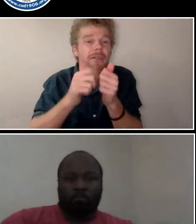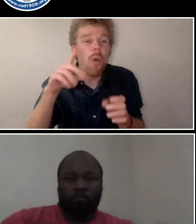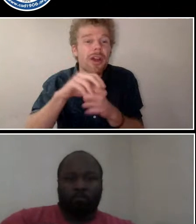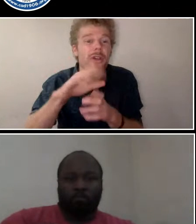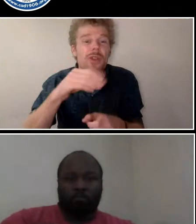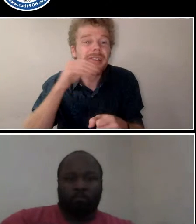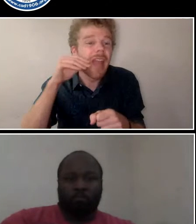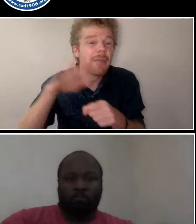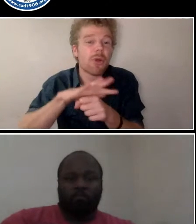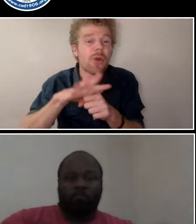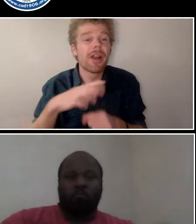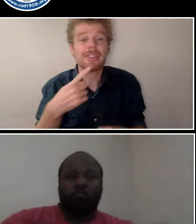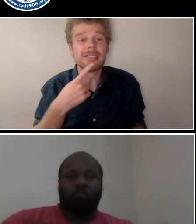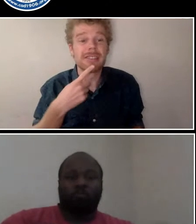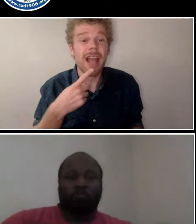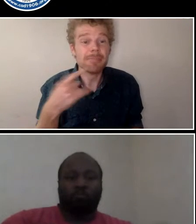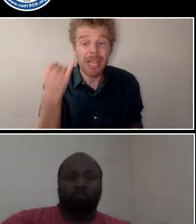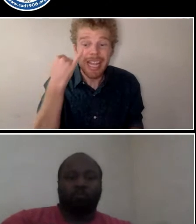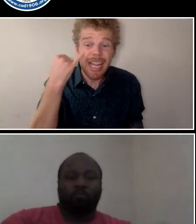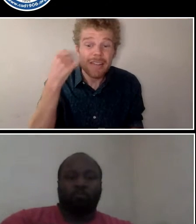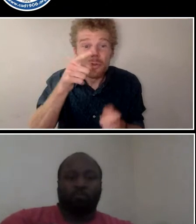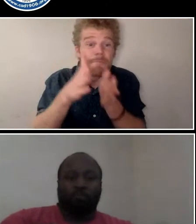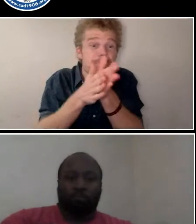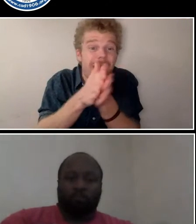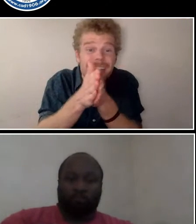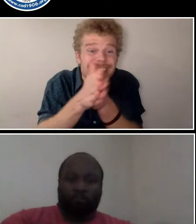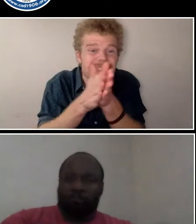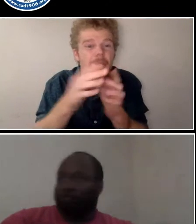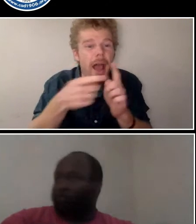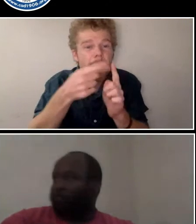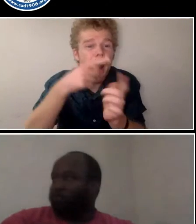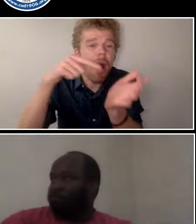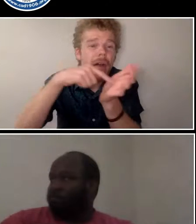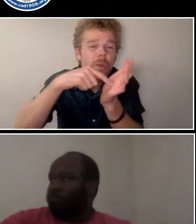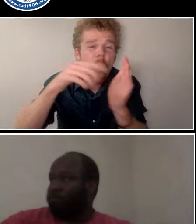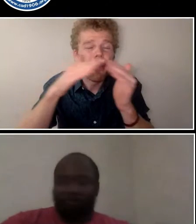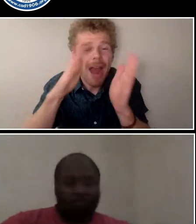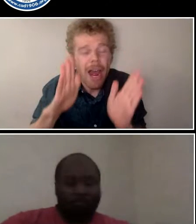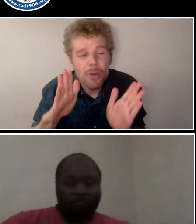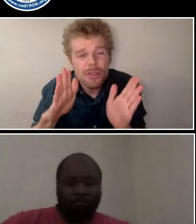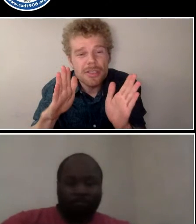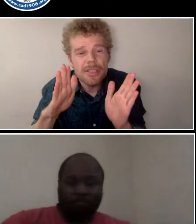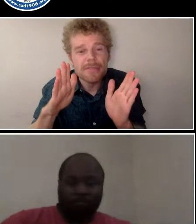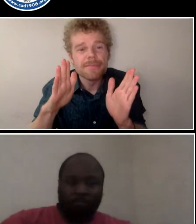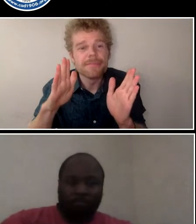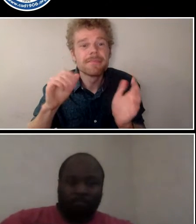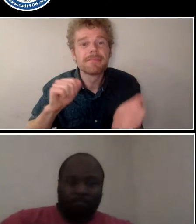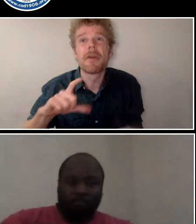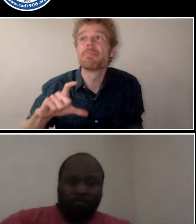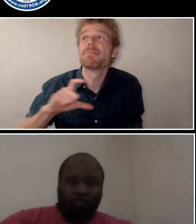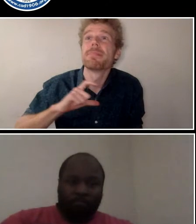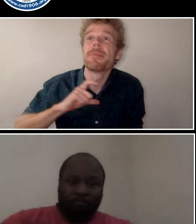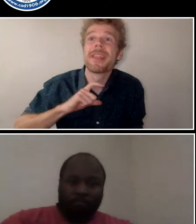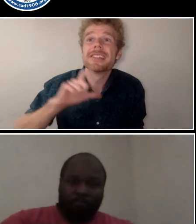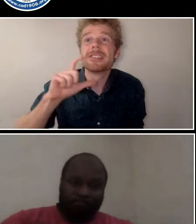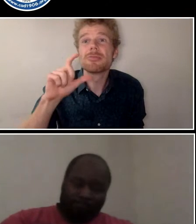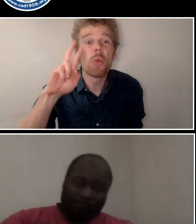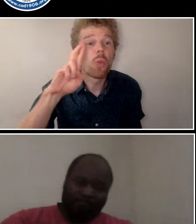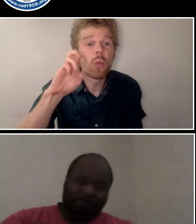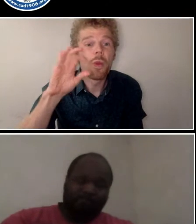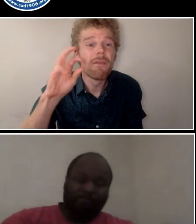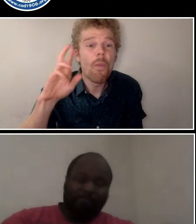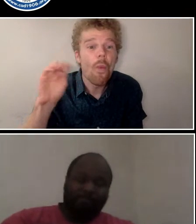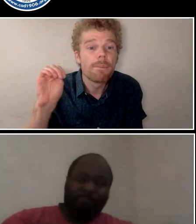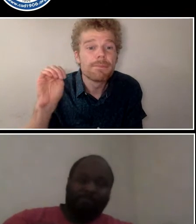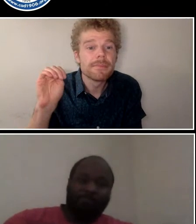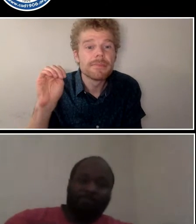information on Facebook, on Instagram, anywhere on social media. You can share it with friends, family, and it'll show